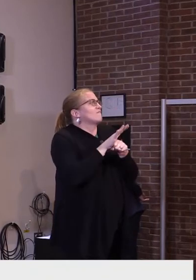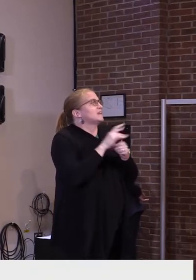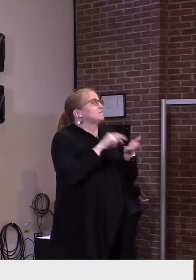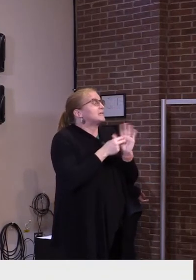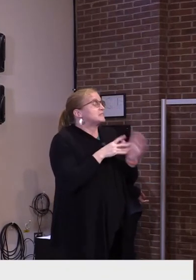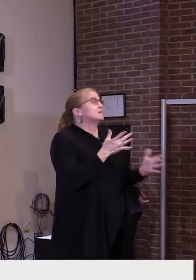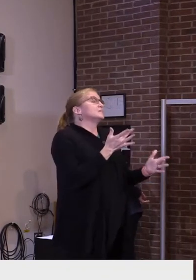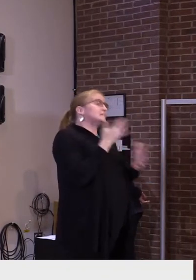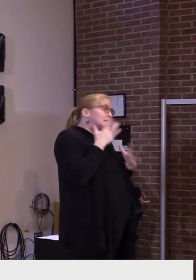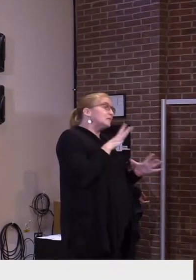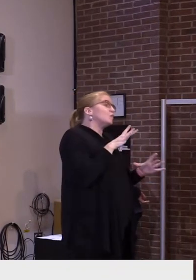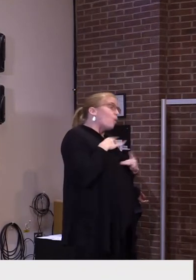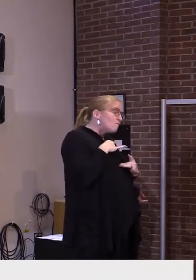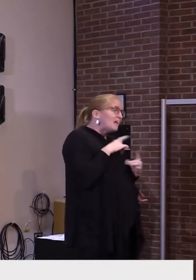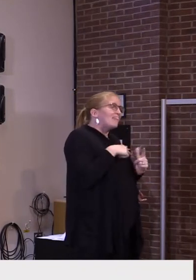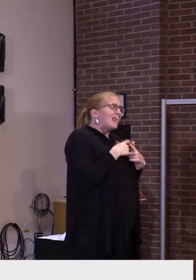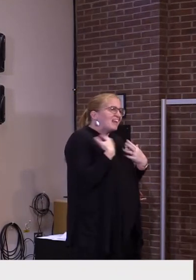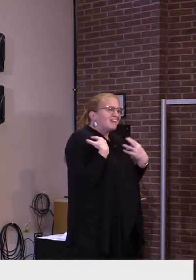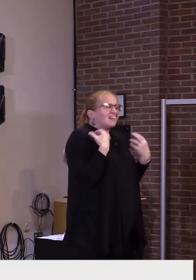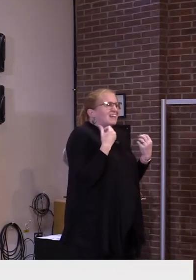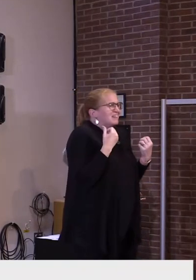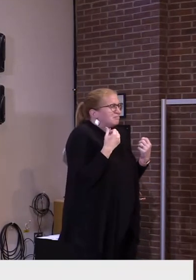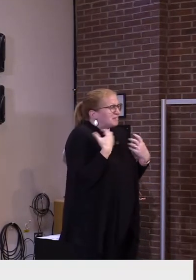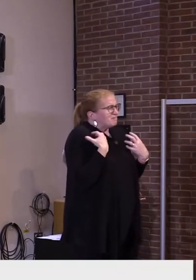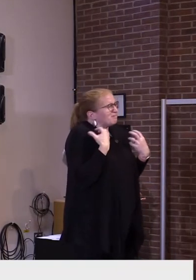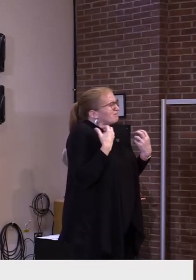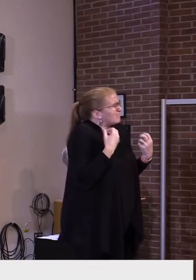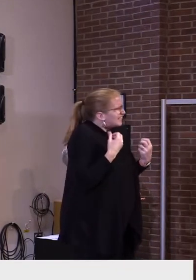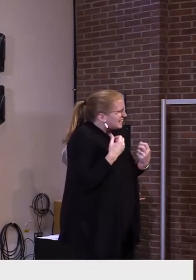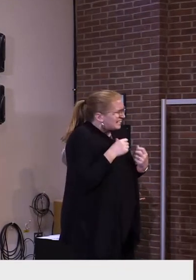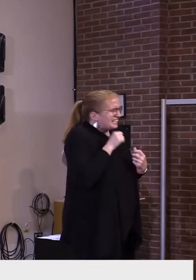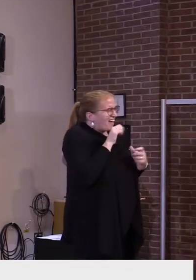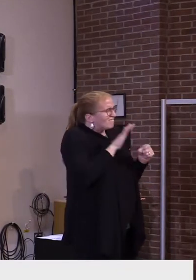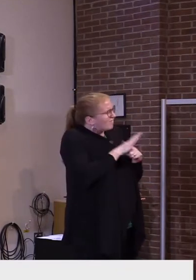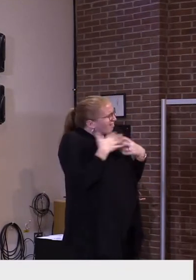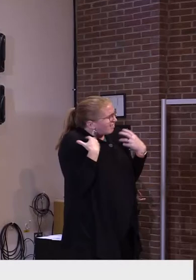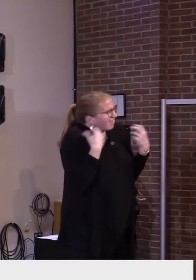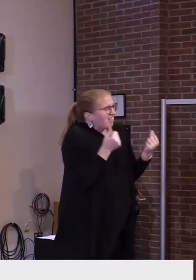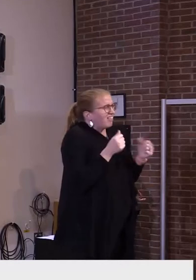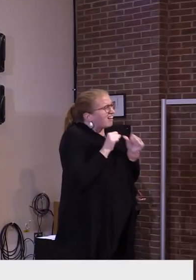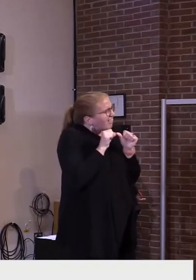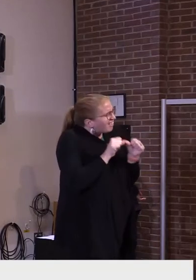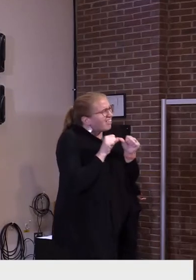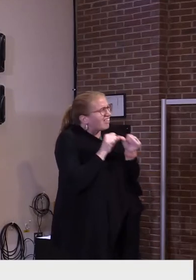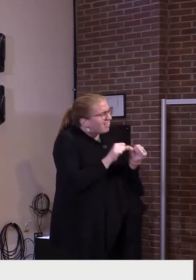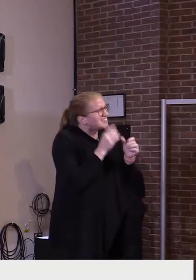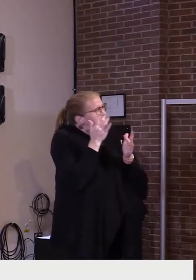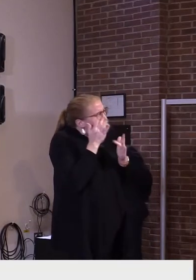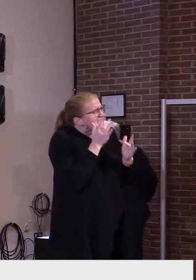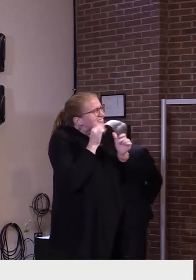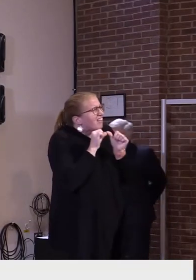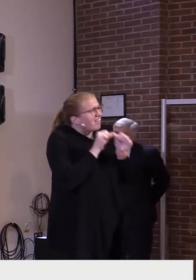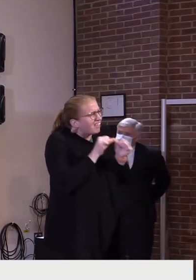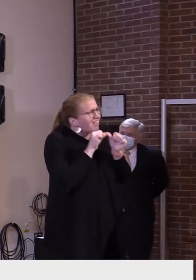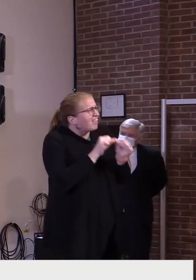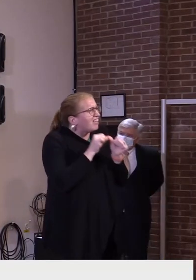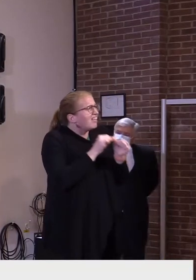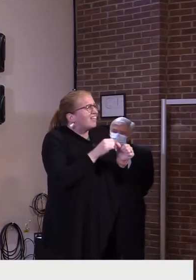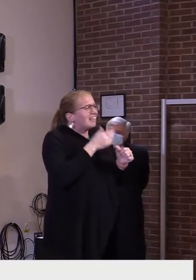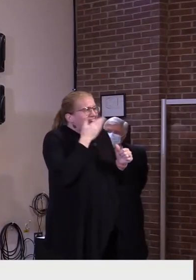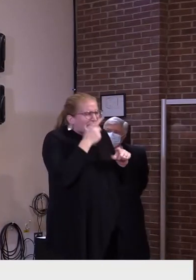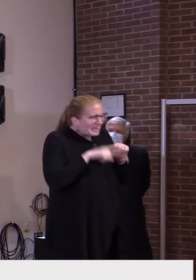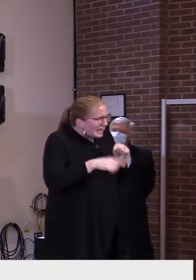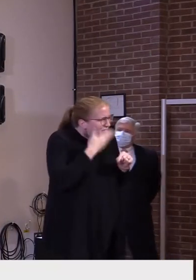for asking me the first one, because it gives me another chance to make an announcement. So the rate of uptake of flu vaccine this